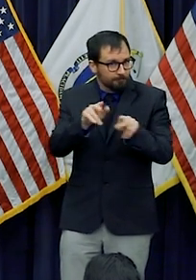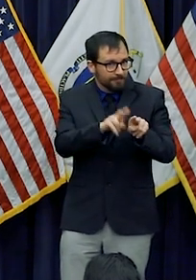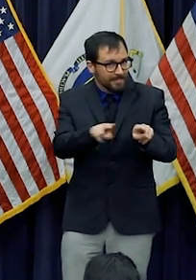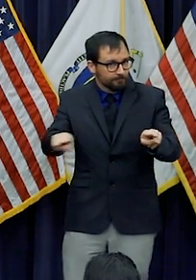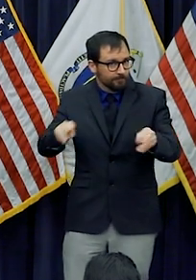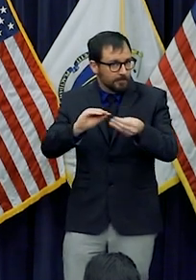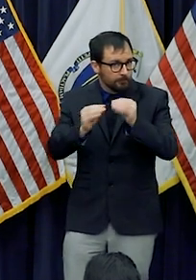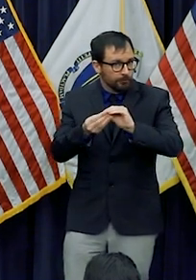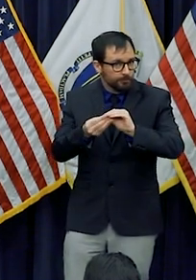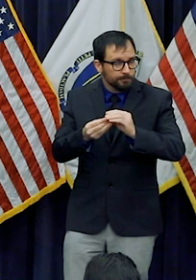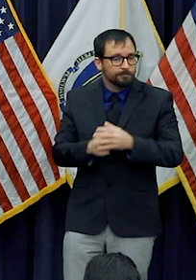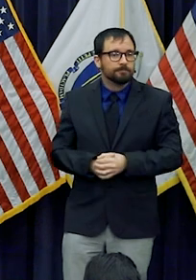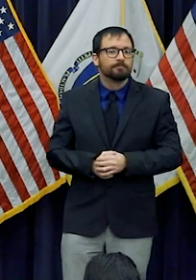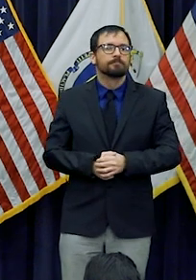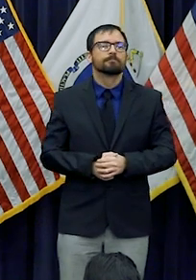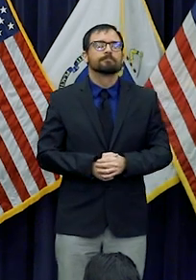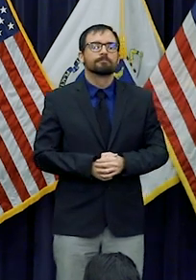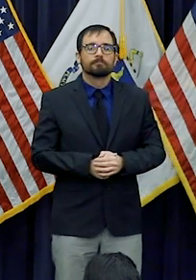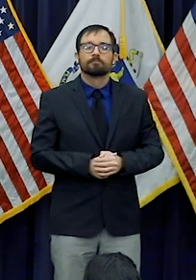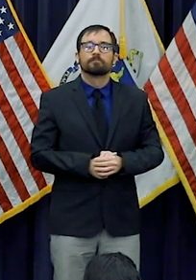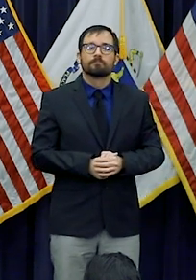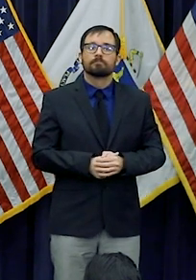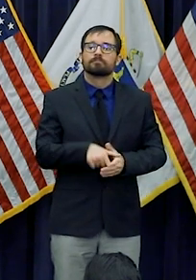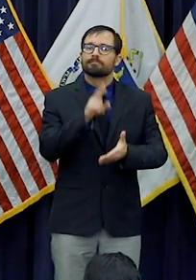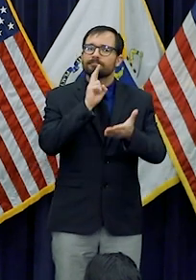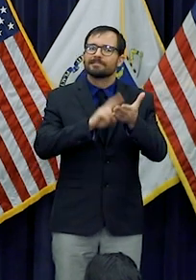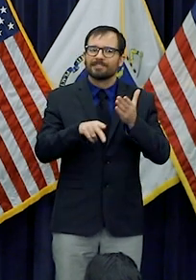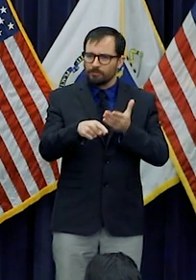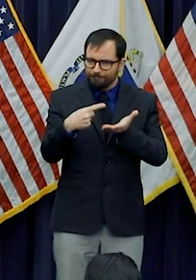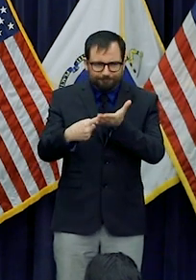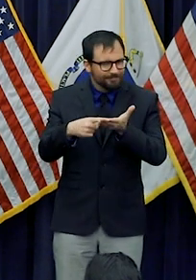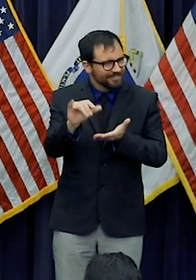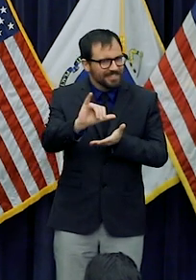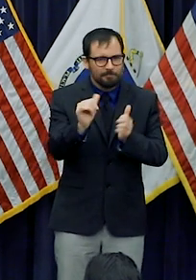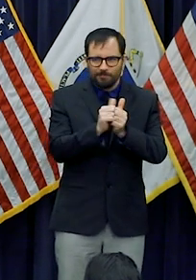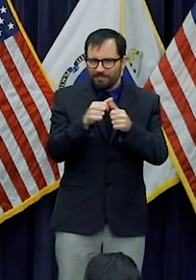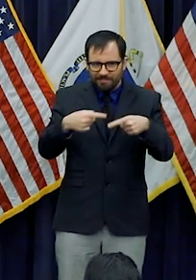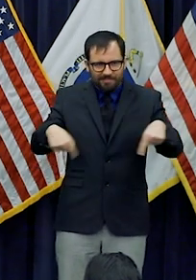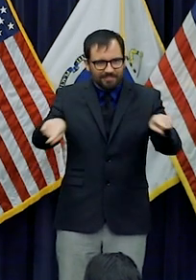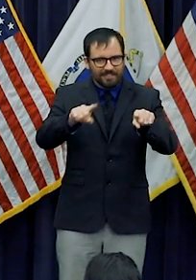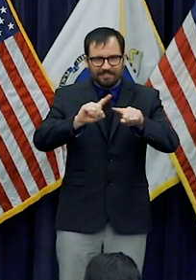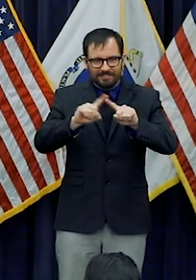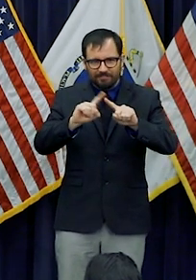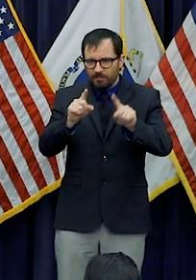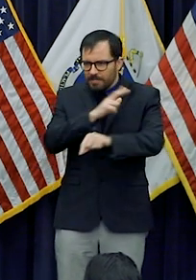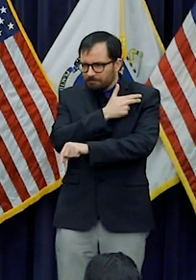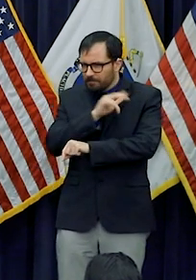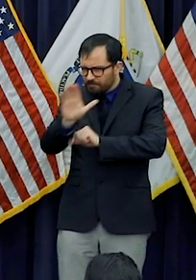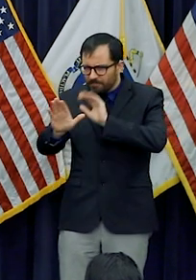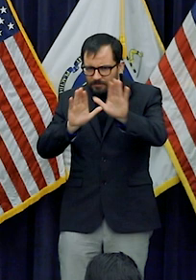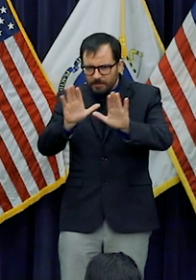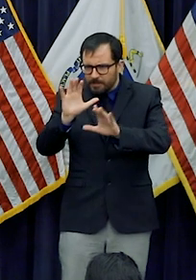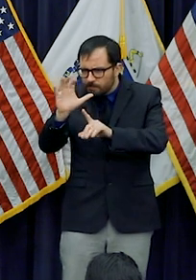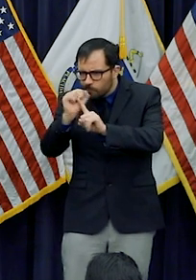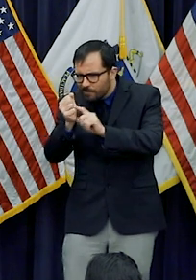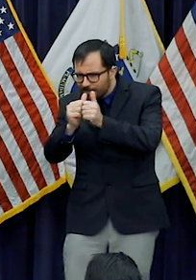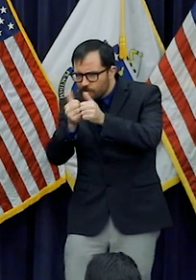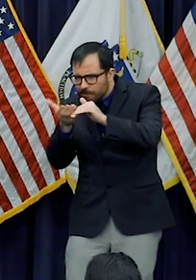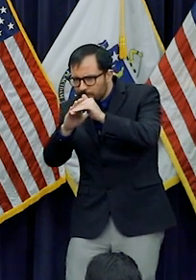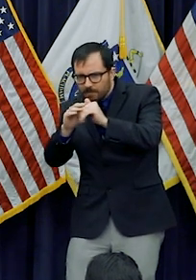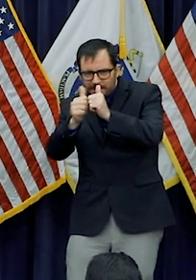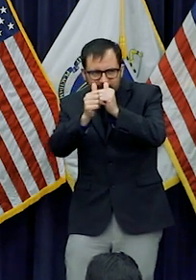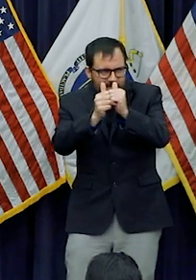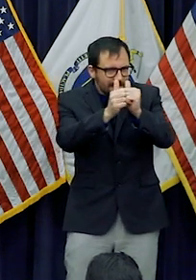to develop additional capacity within their four walls. Today's conversation built on this effort to better understand what type